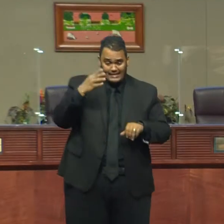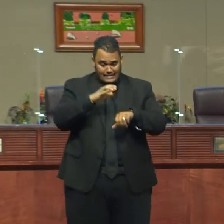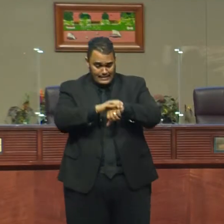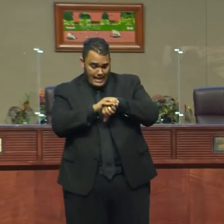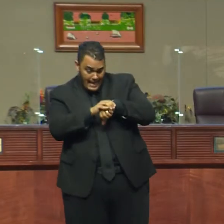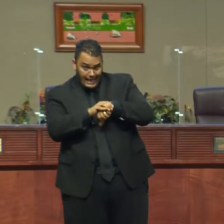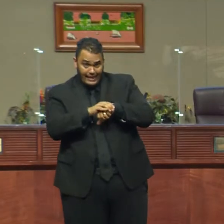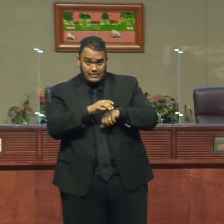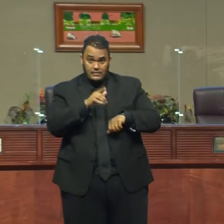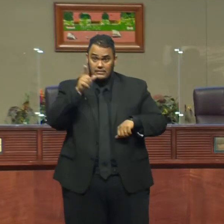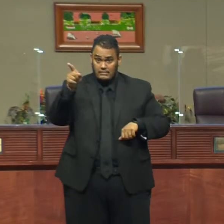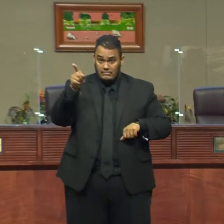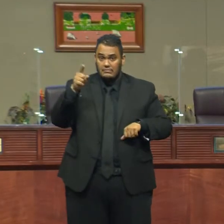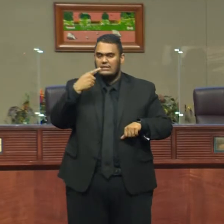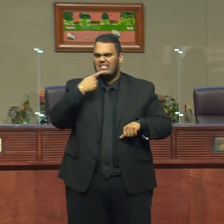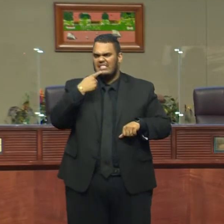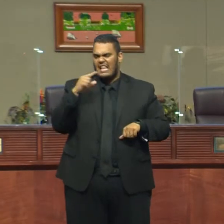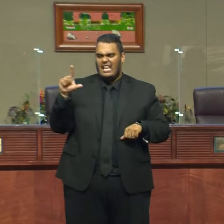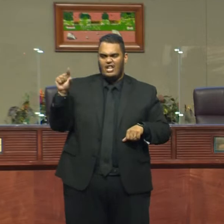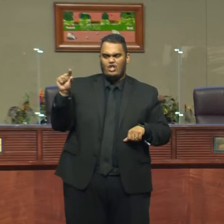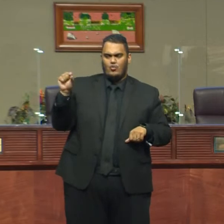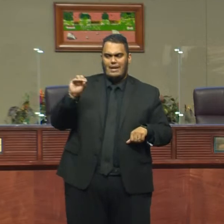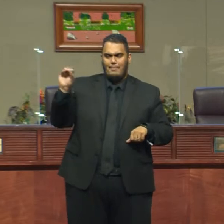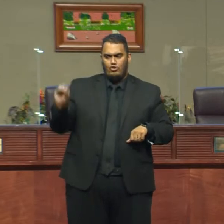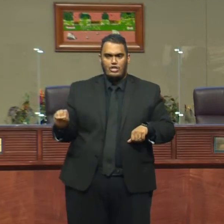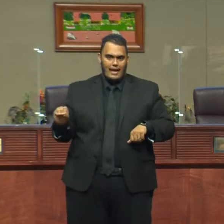as 20% waste.